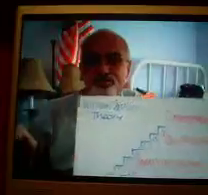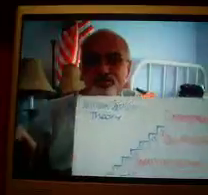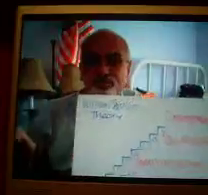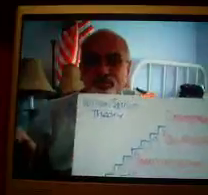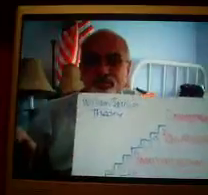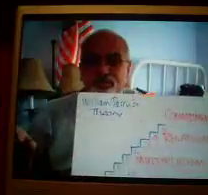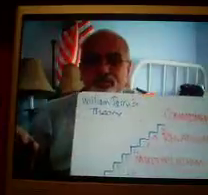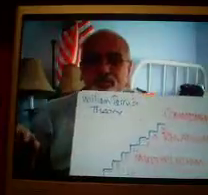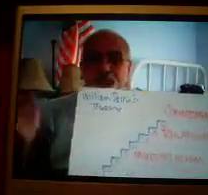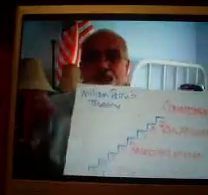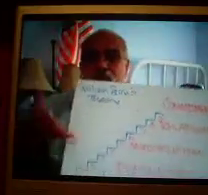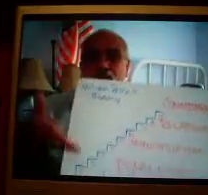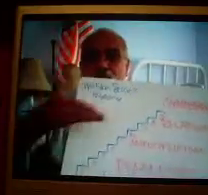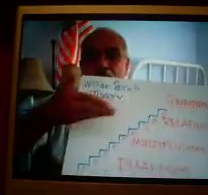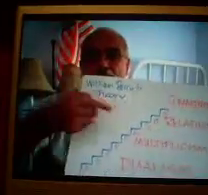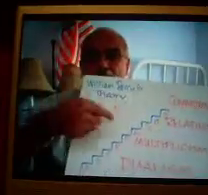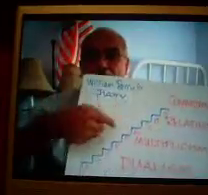What are you supposed to do?